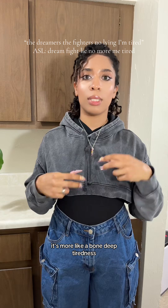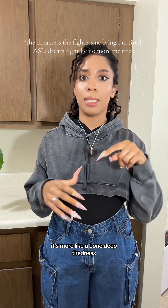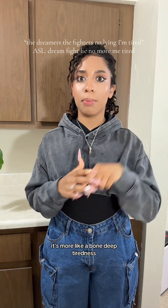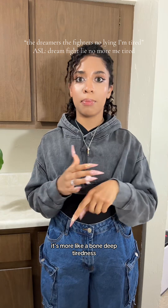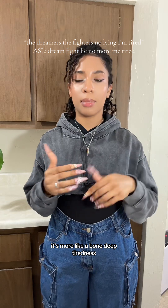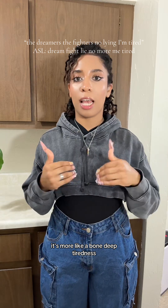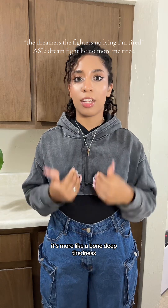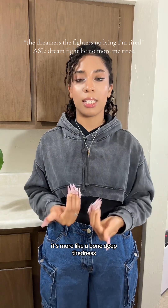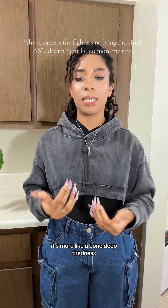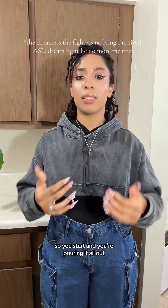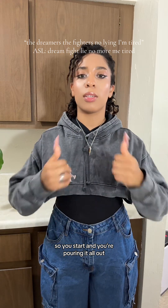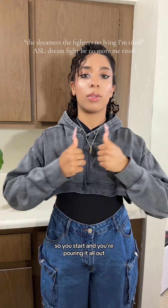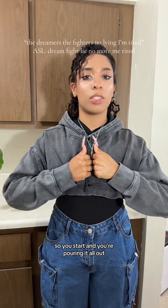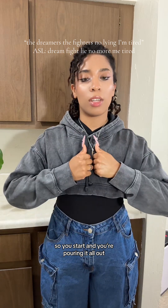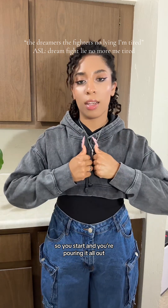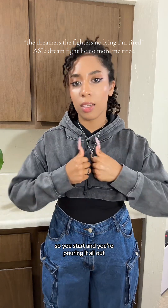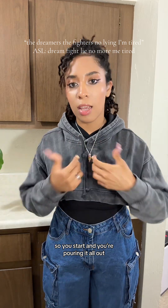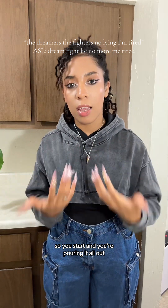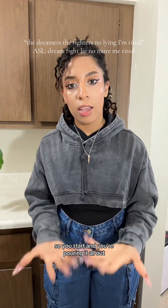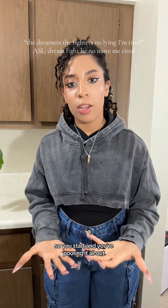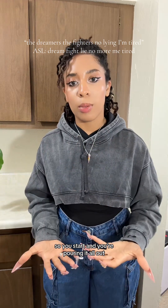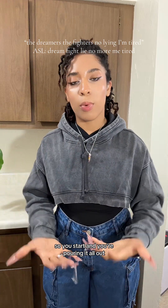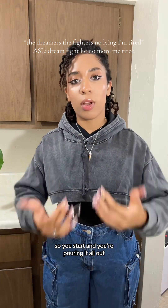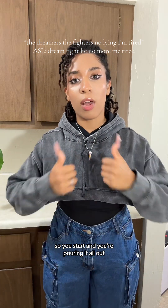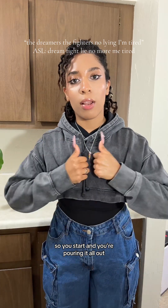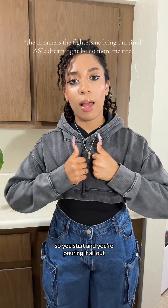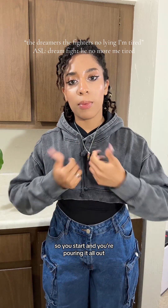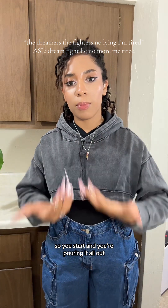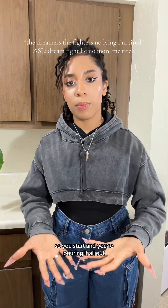deep tiredness. So you start and you pour it all out.